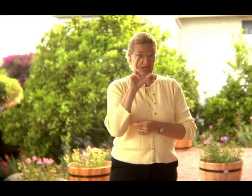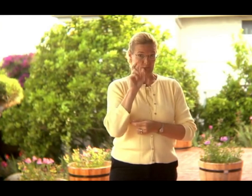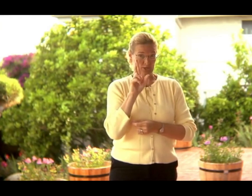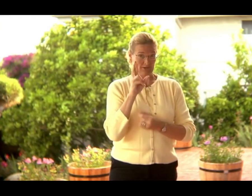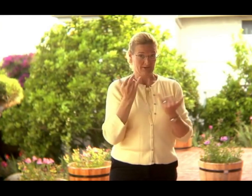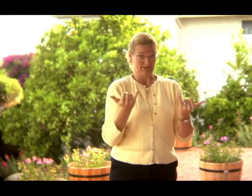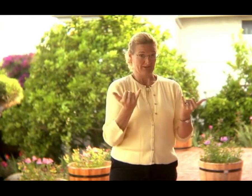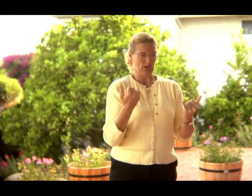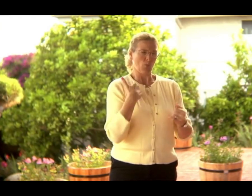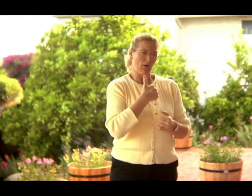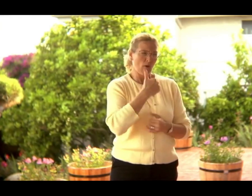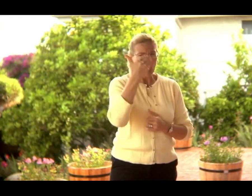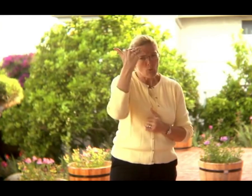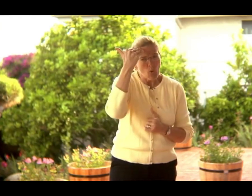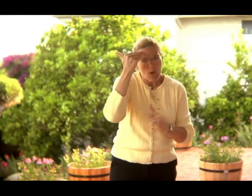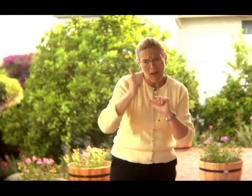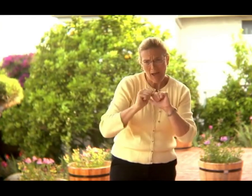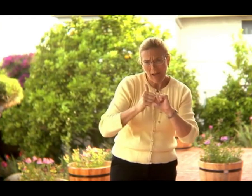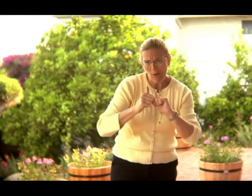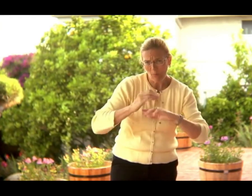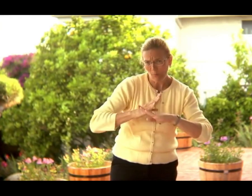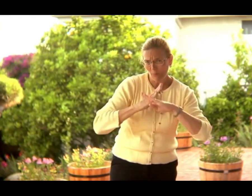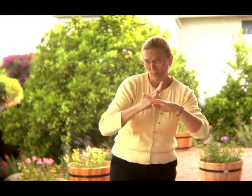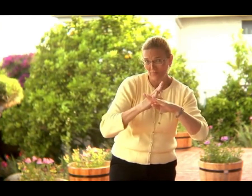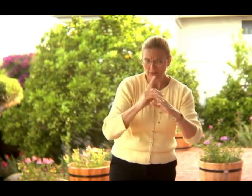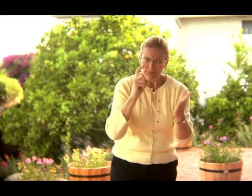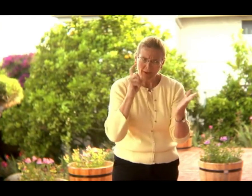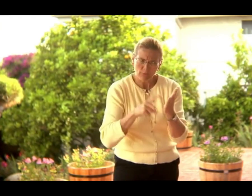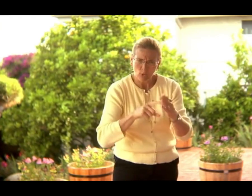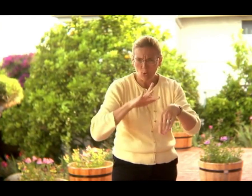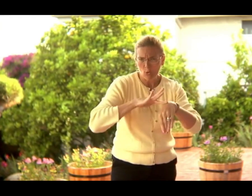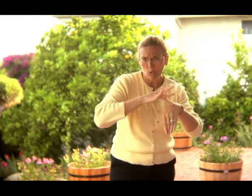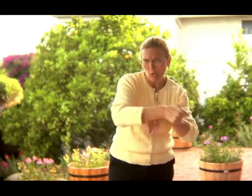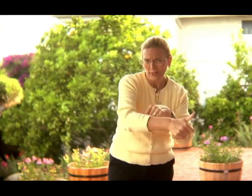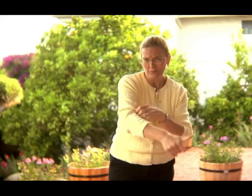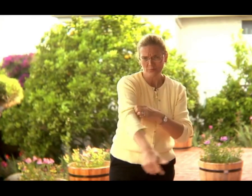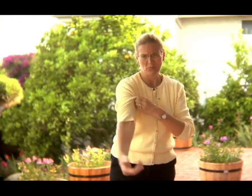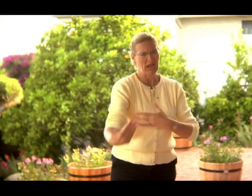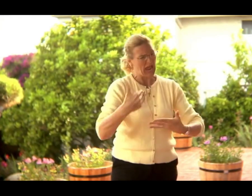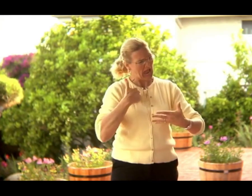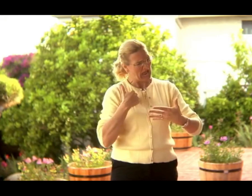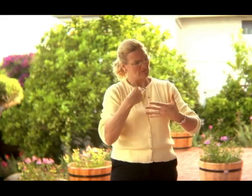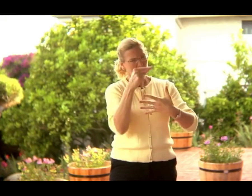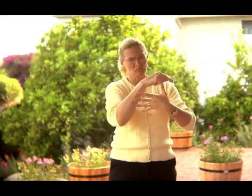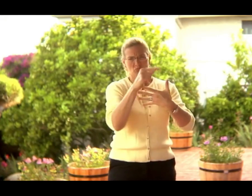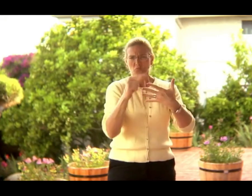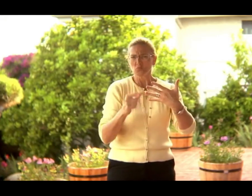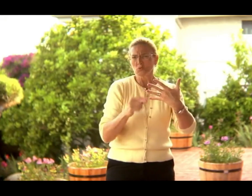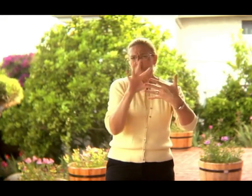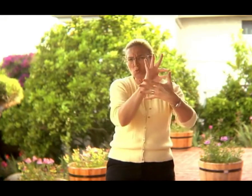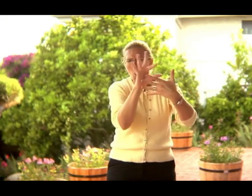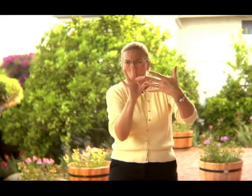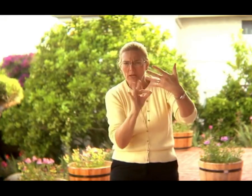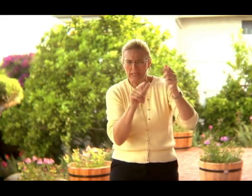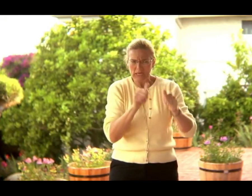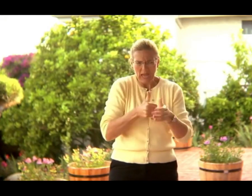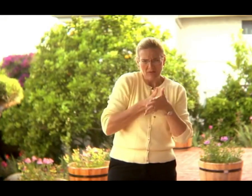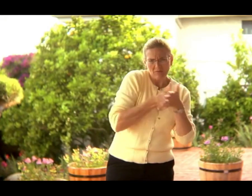This is one of the cancers where we know what to do to prevent this cancer and find it early. There are specific actions you can